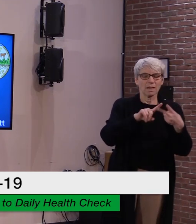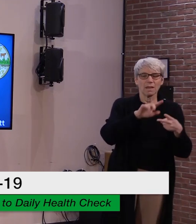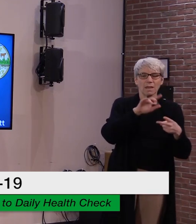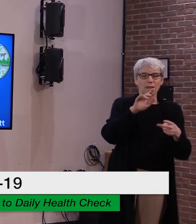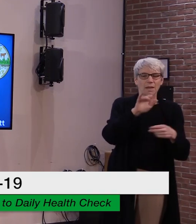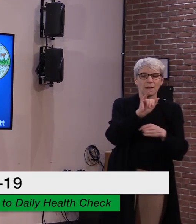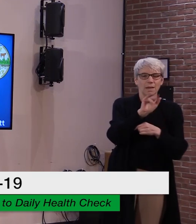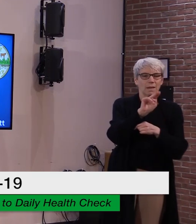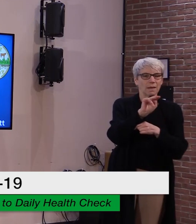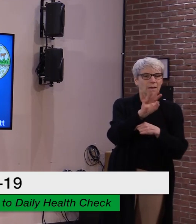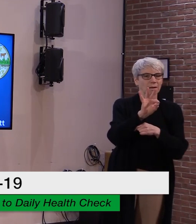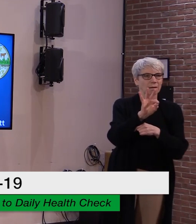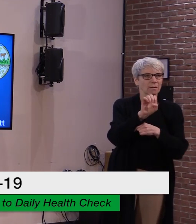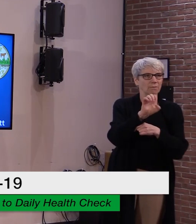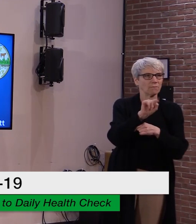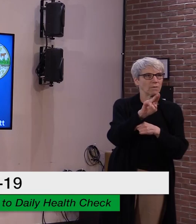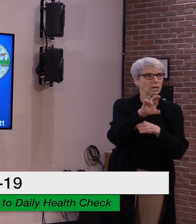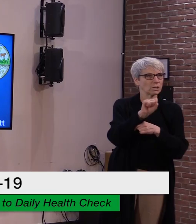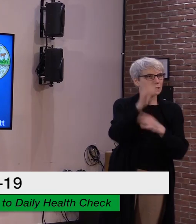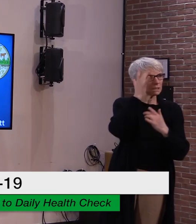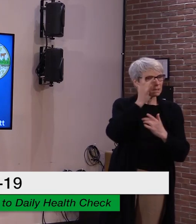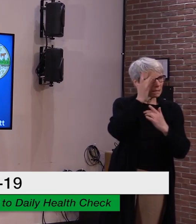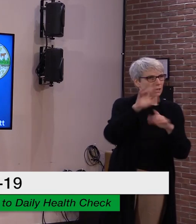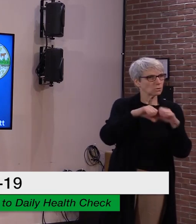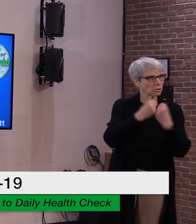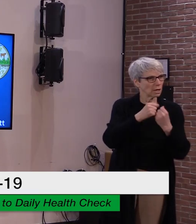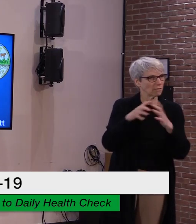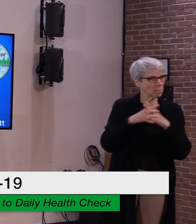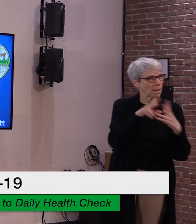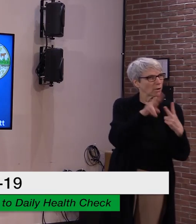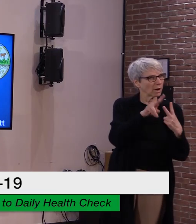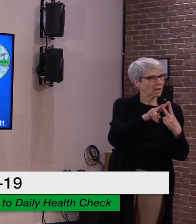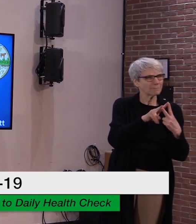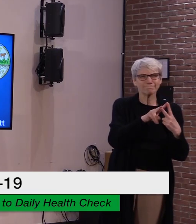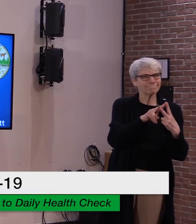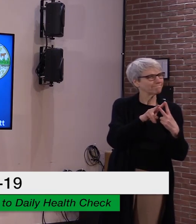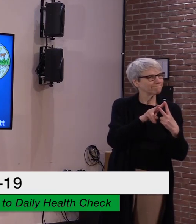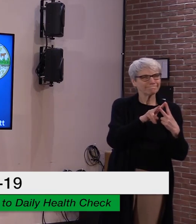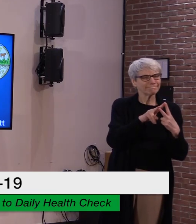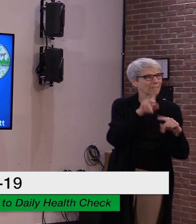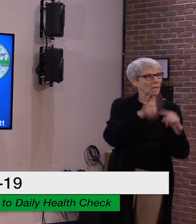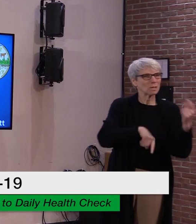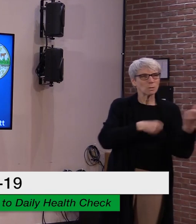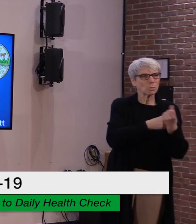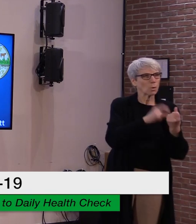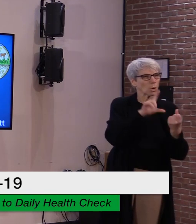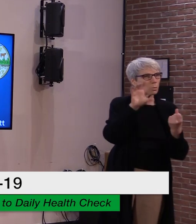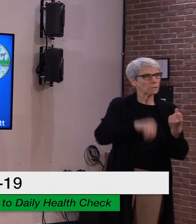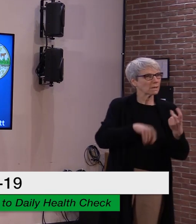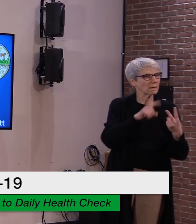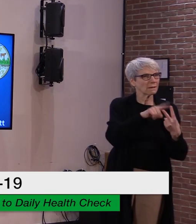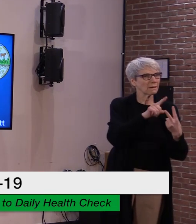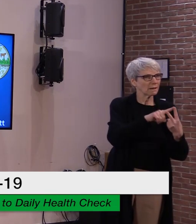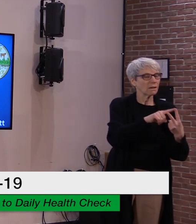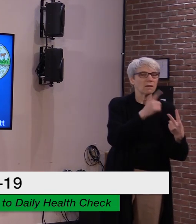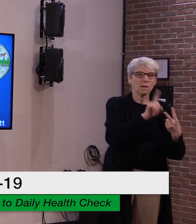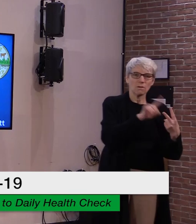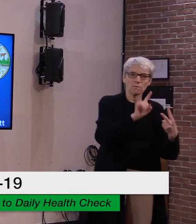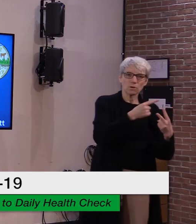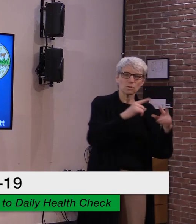america the nih felt that there was insufficient data to recommend for or against the use of this